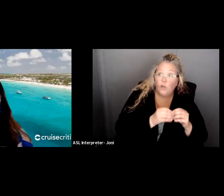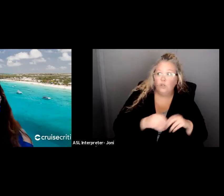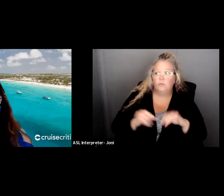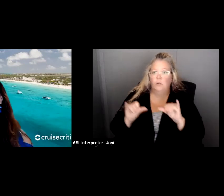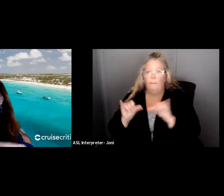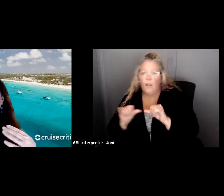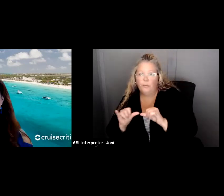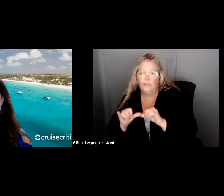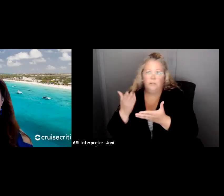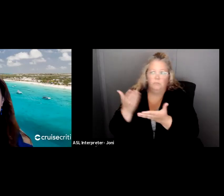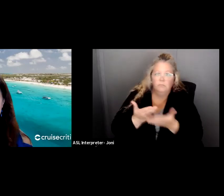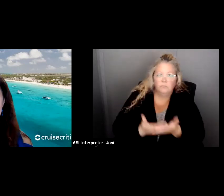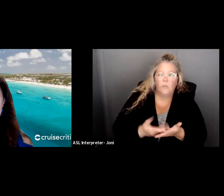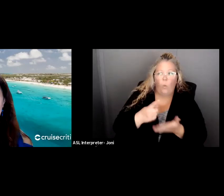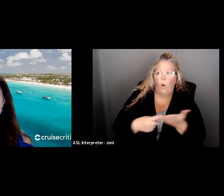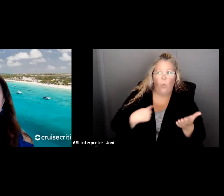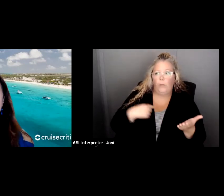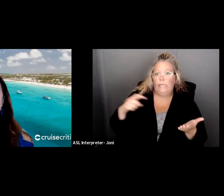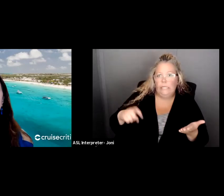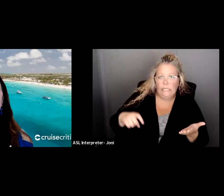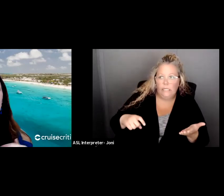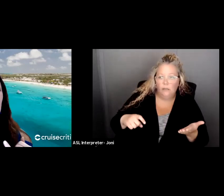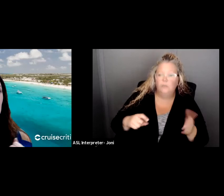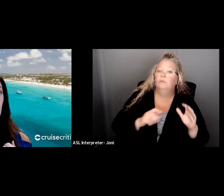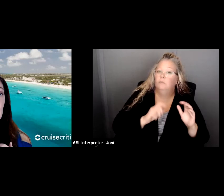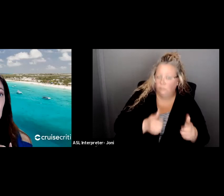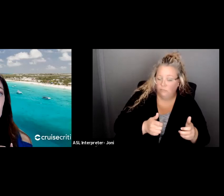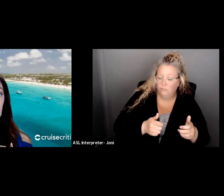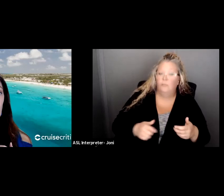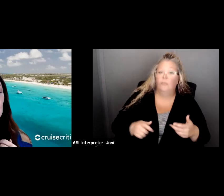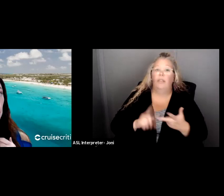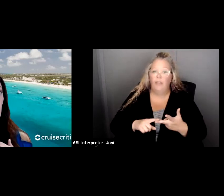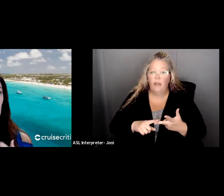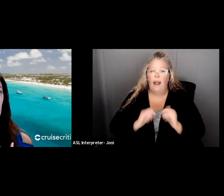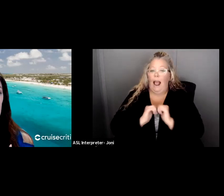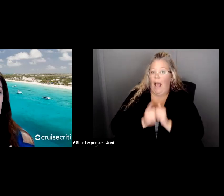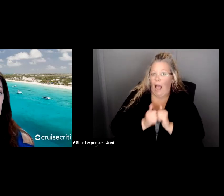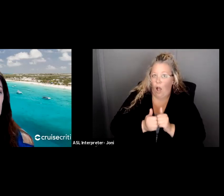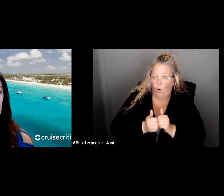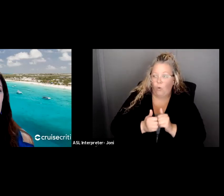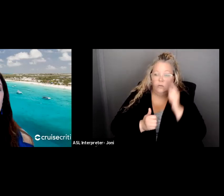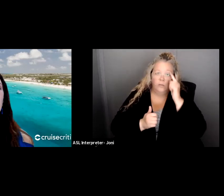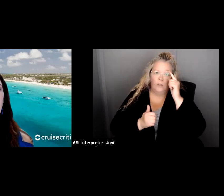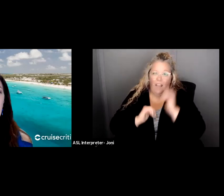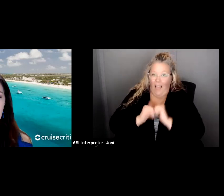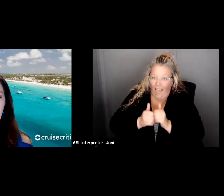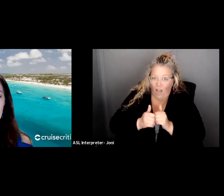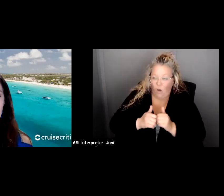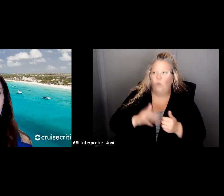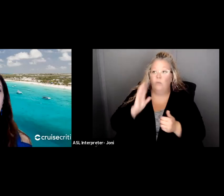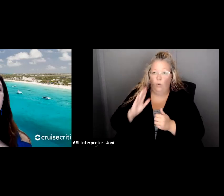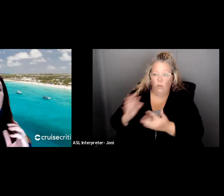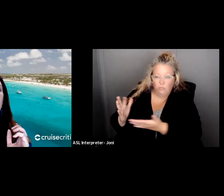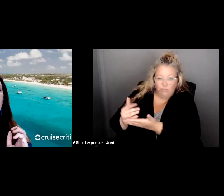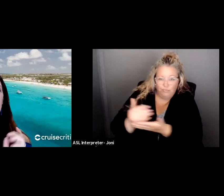Then we're going to determine the research approach. We're going to collect data under that research approach. Then we're going to analyze